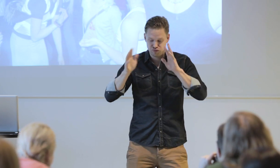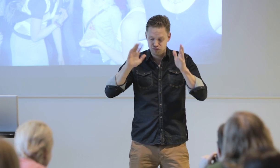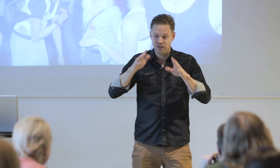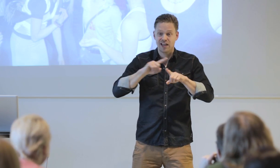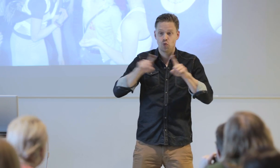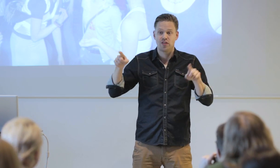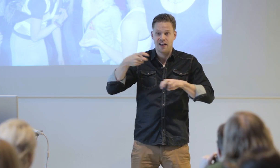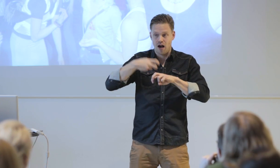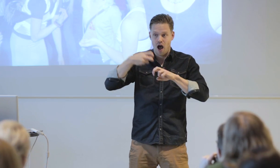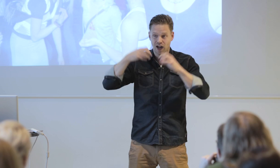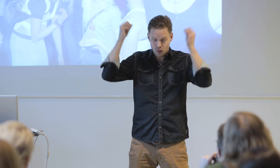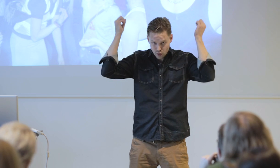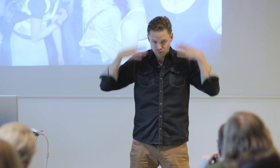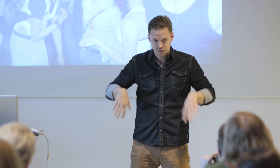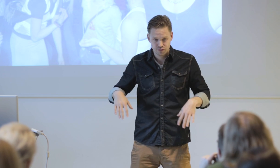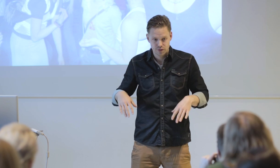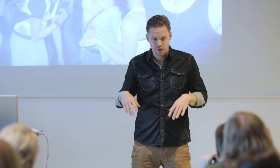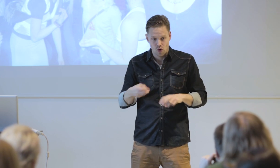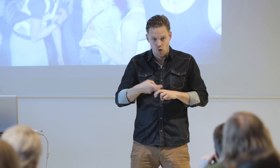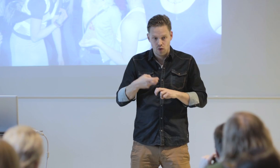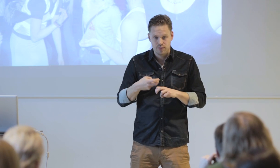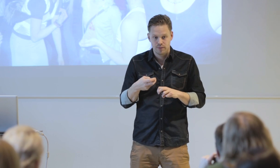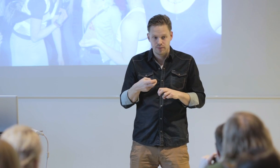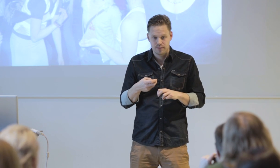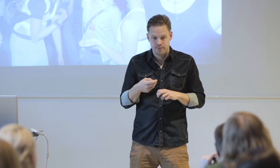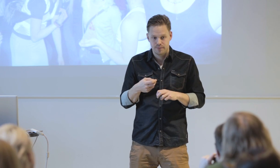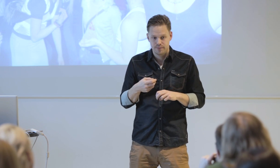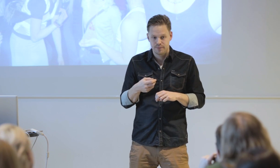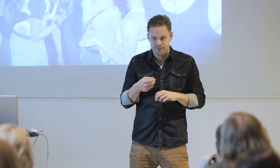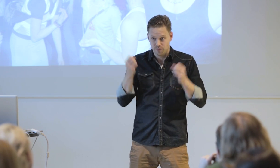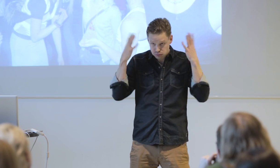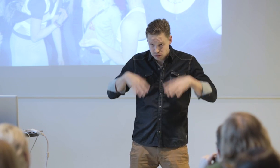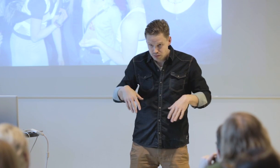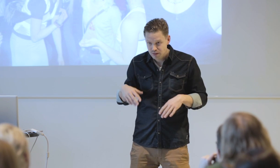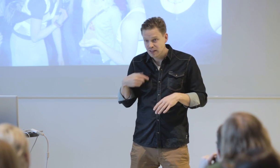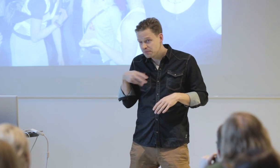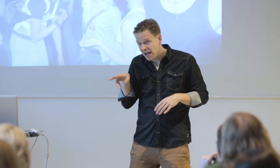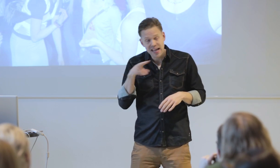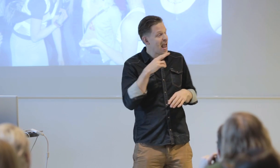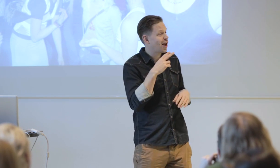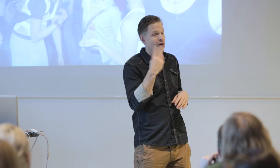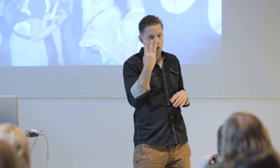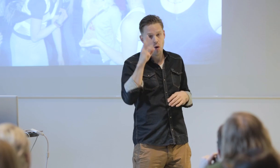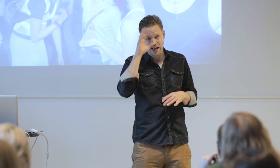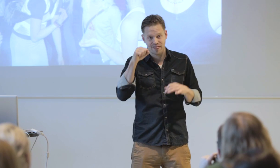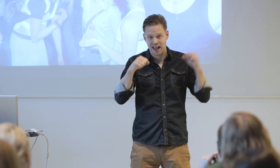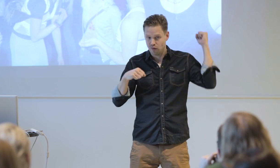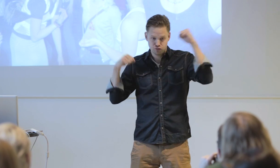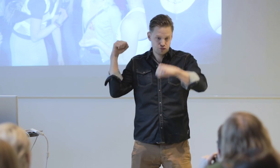Yeah, and I was signing that. And then somebody poured a beer on my head. And as I turned around, there was three